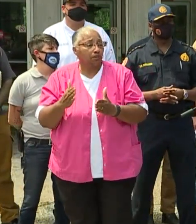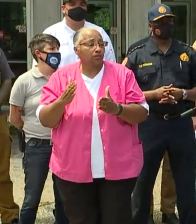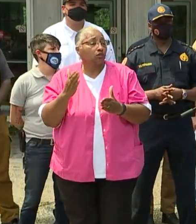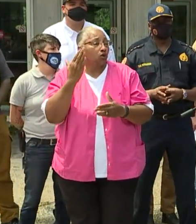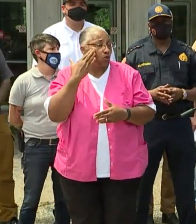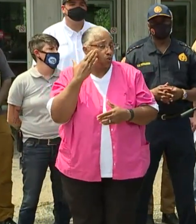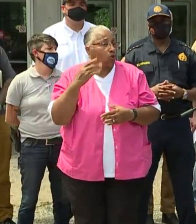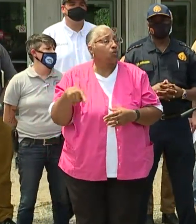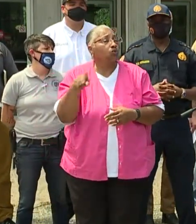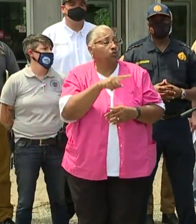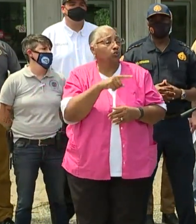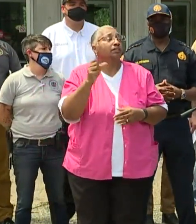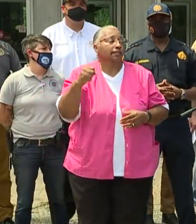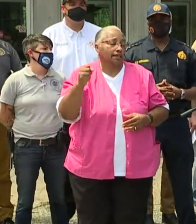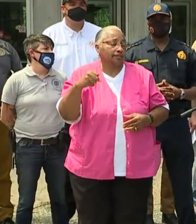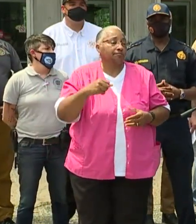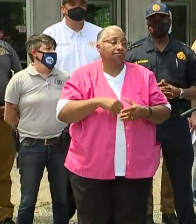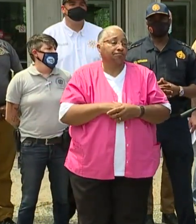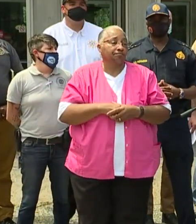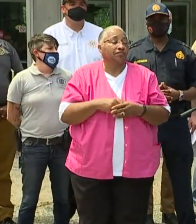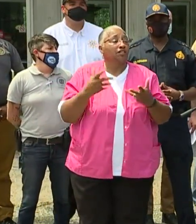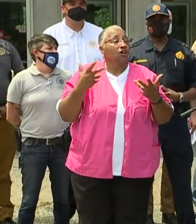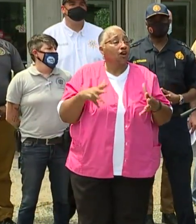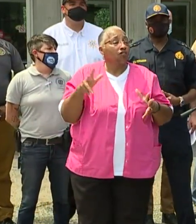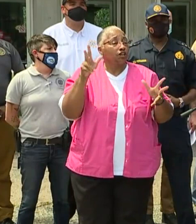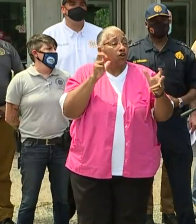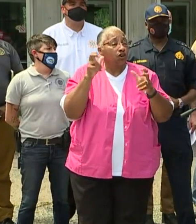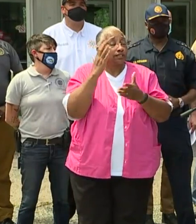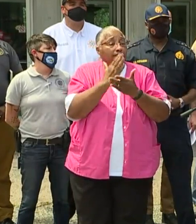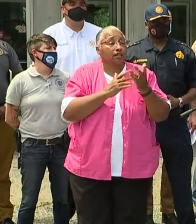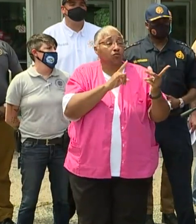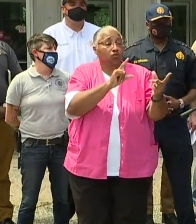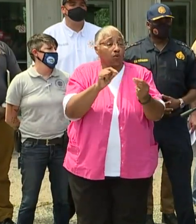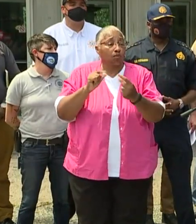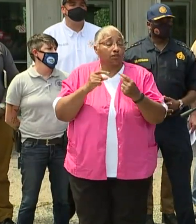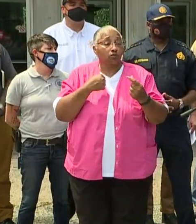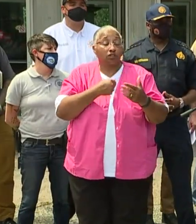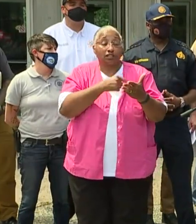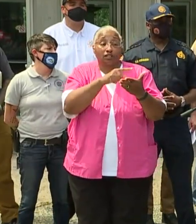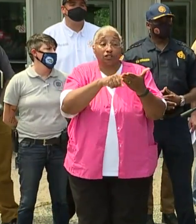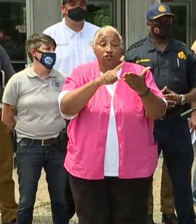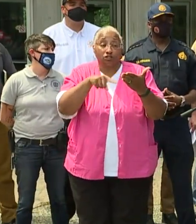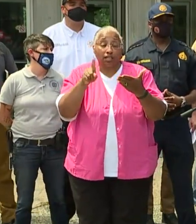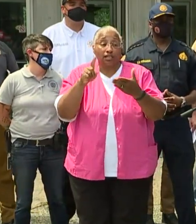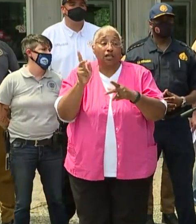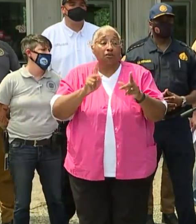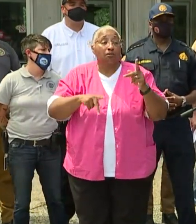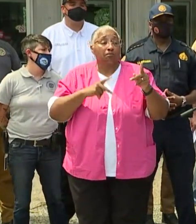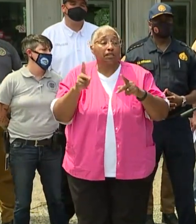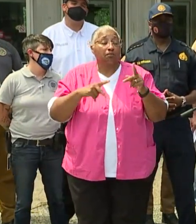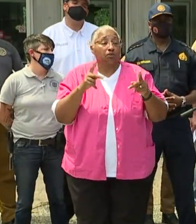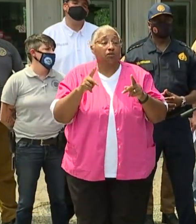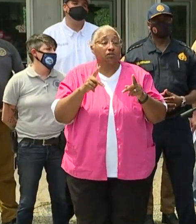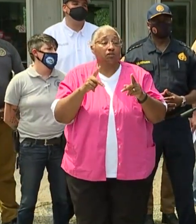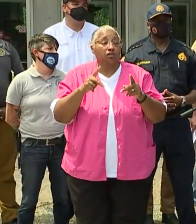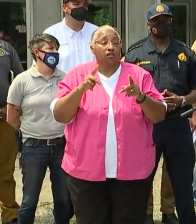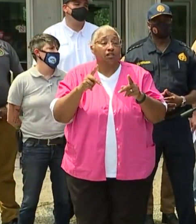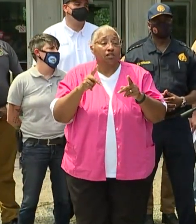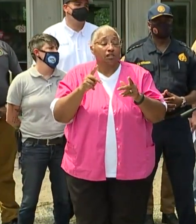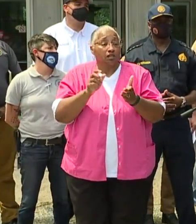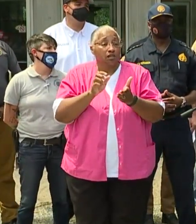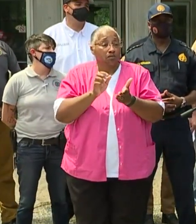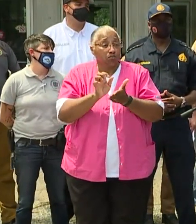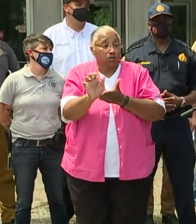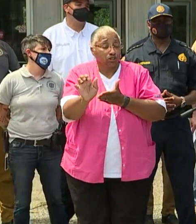you will be. Now, I have heard a little rumors, and we're going to fact check about people being displaced from hotels. We're going